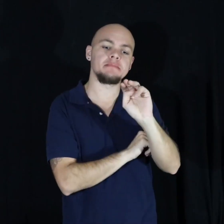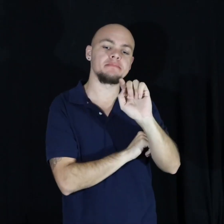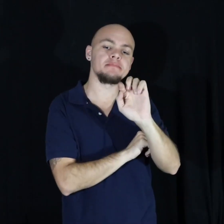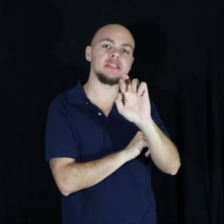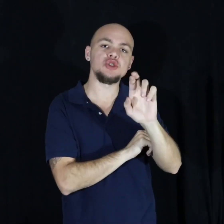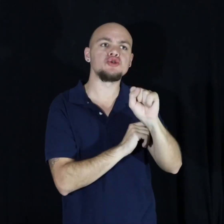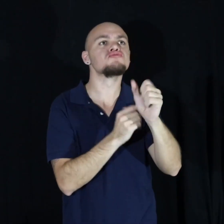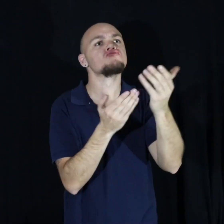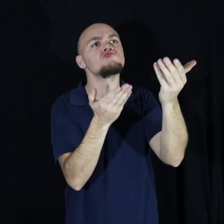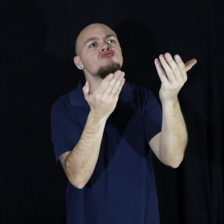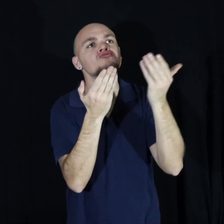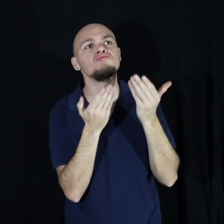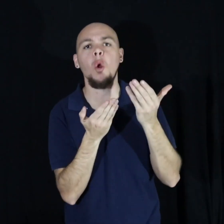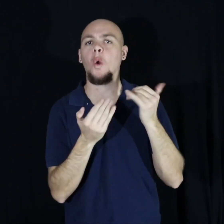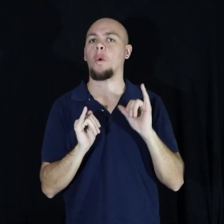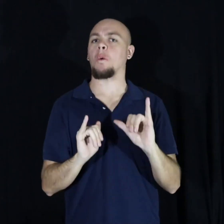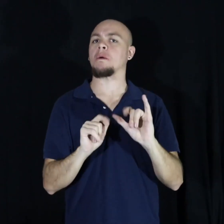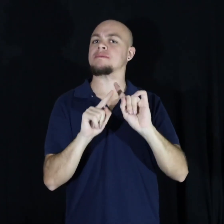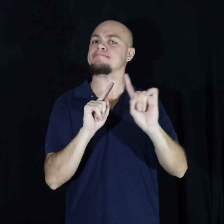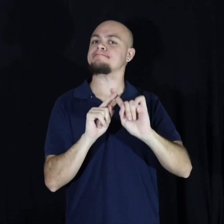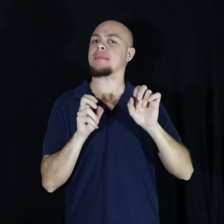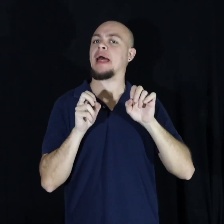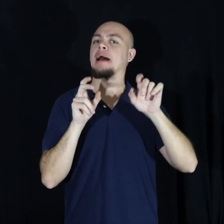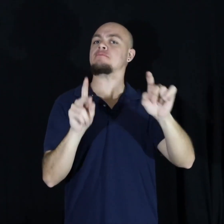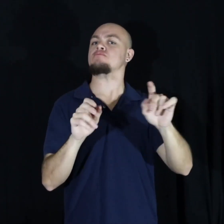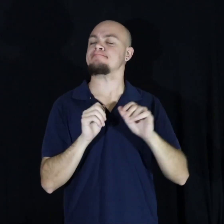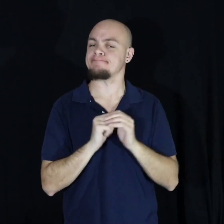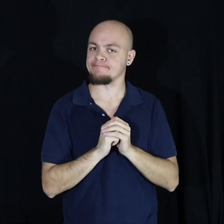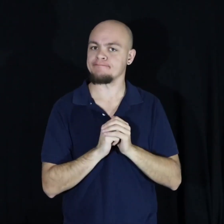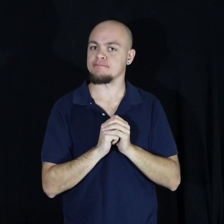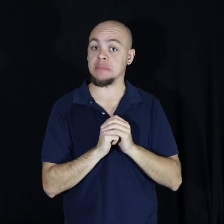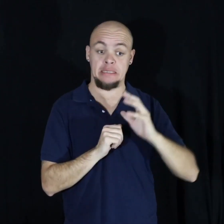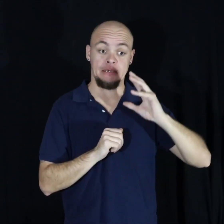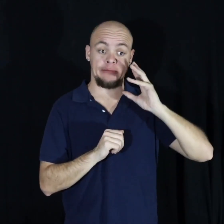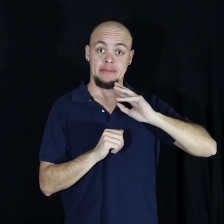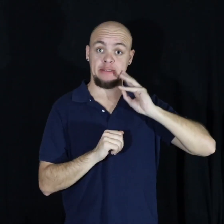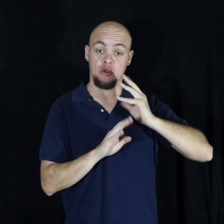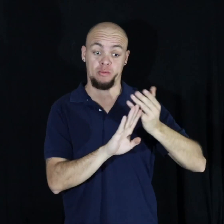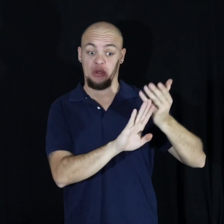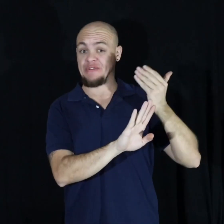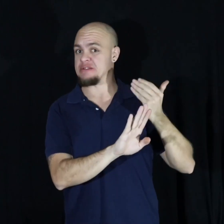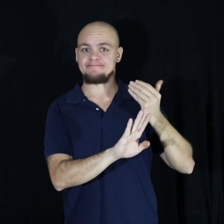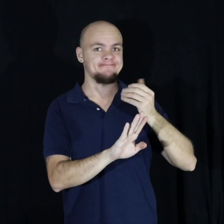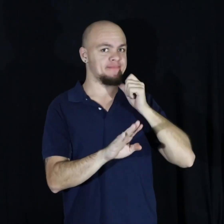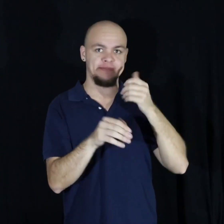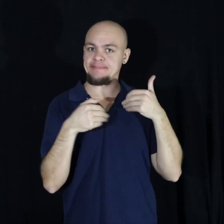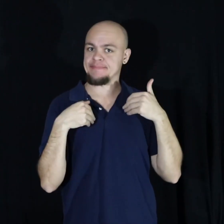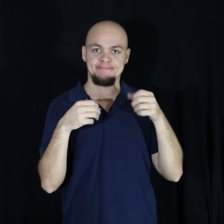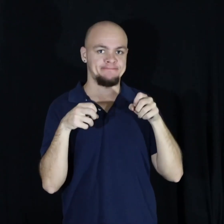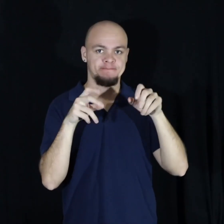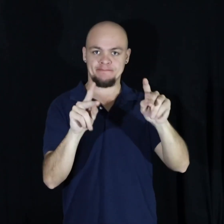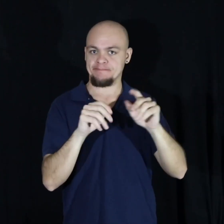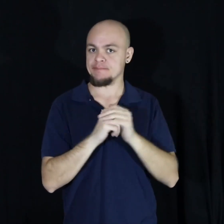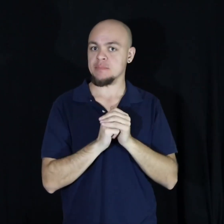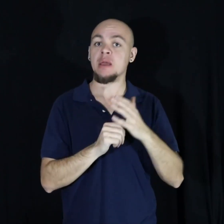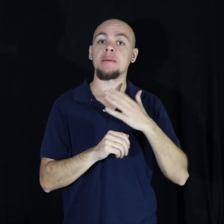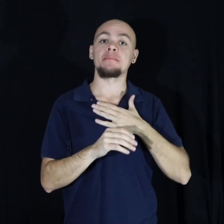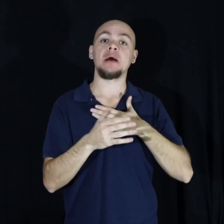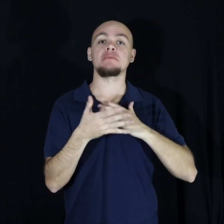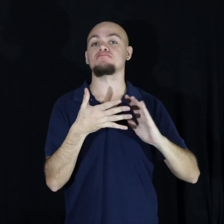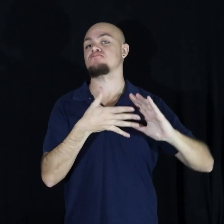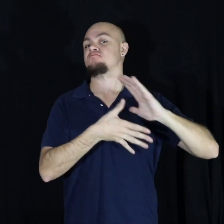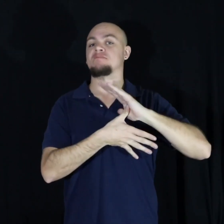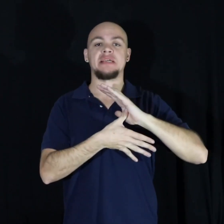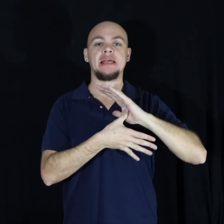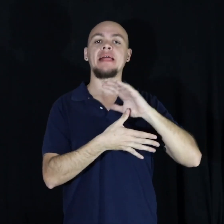gave me opportunities to work on various projects that I wouldn't have otherwise had the opportunity to. For my senior thesis, I studied